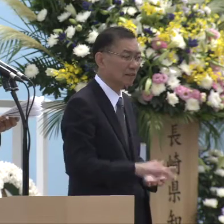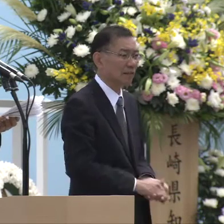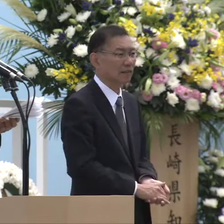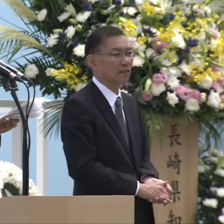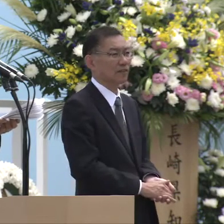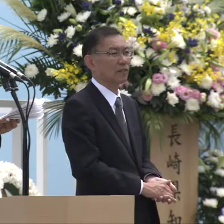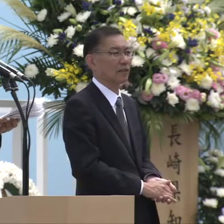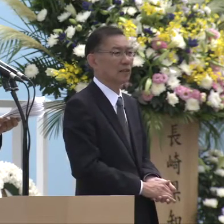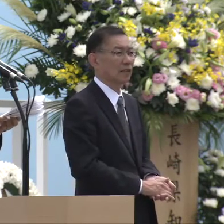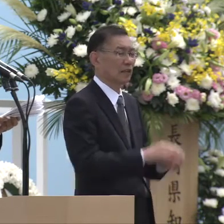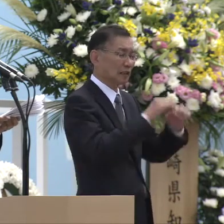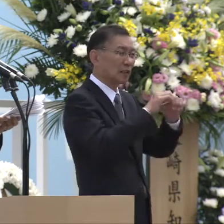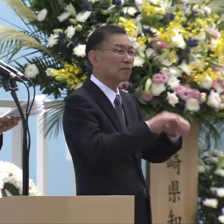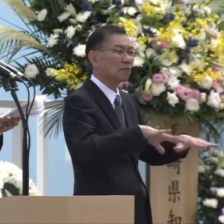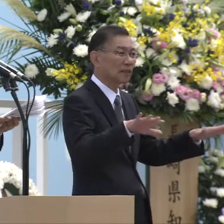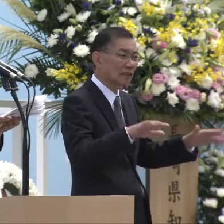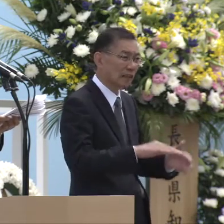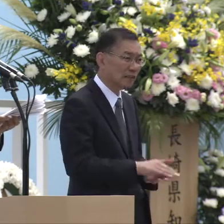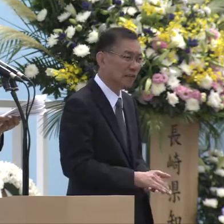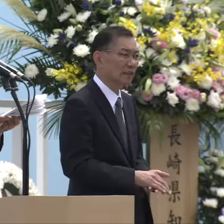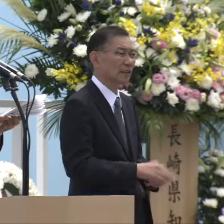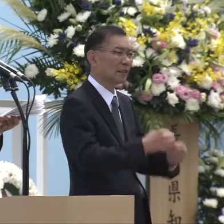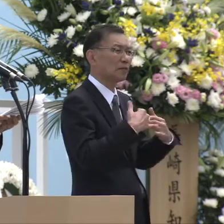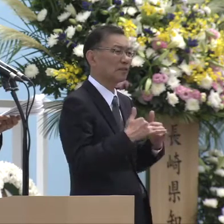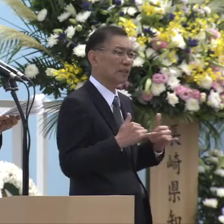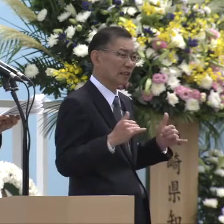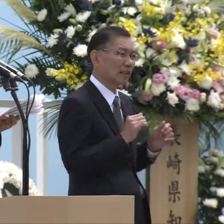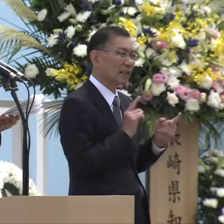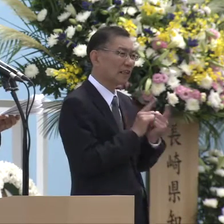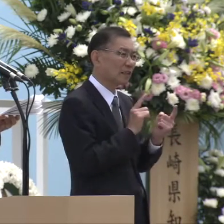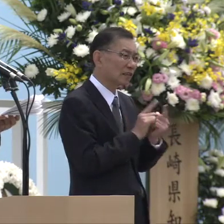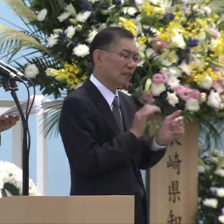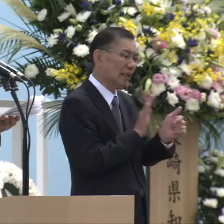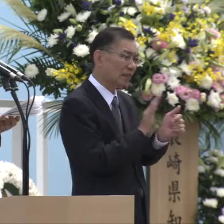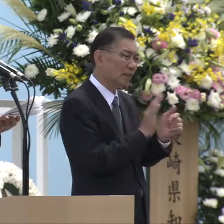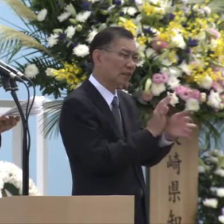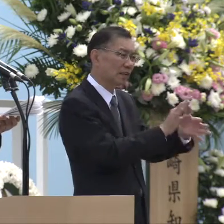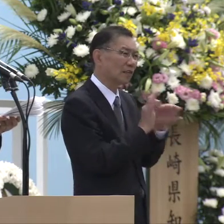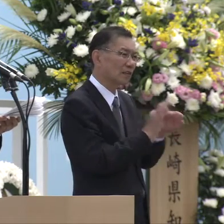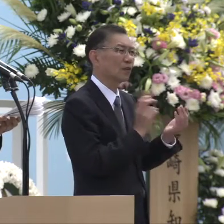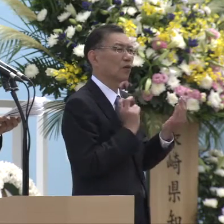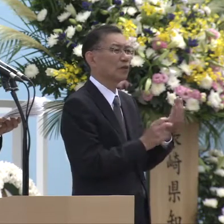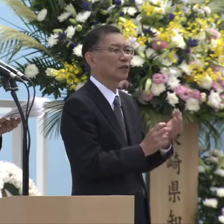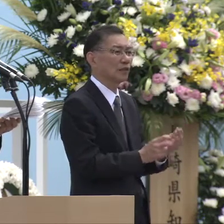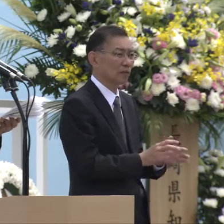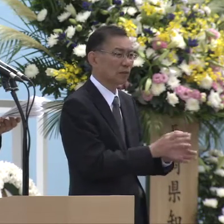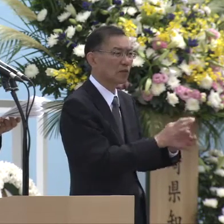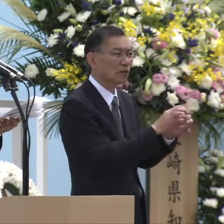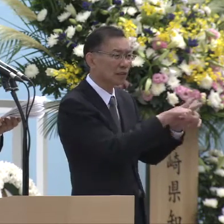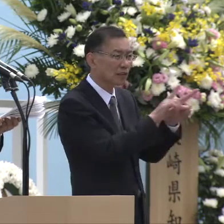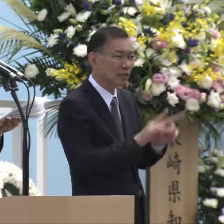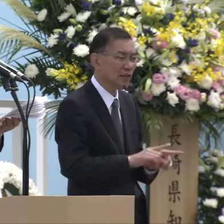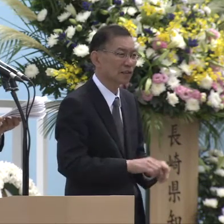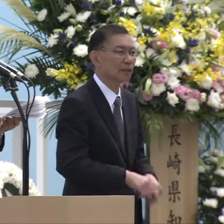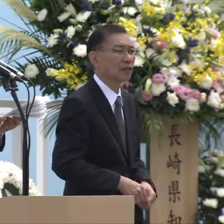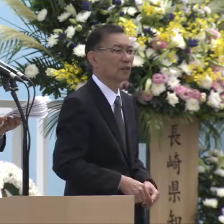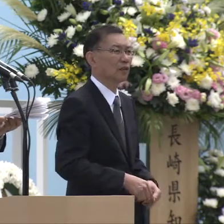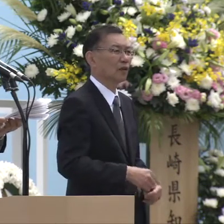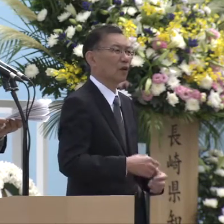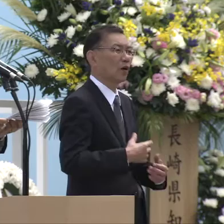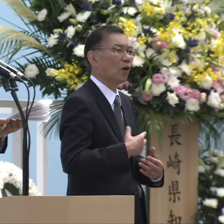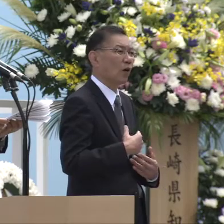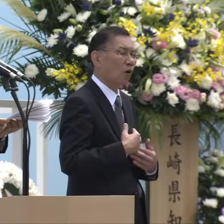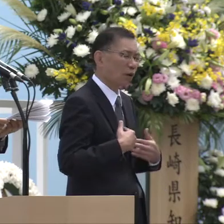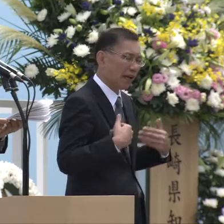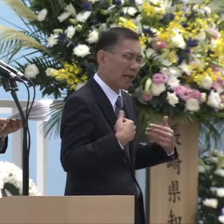Japan has enhanced its comprehensive relief measures covering health and medical services and welfare for atomic bomb survivors on the basis